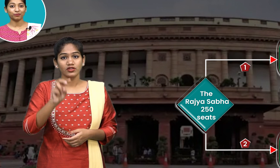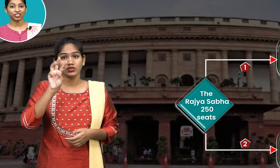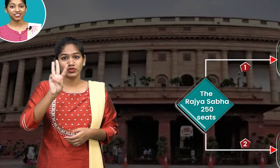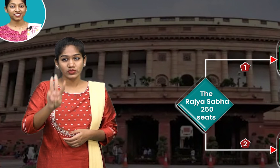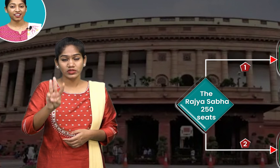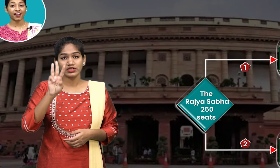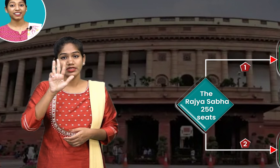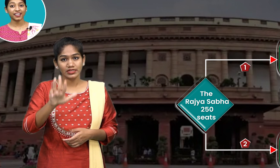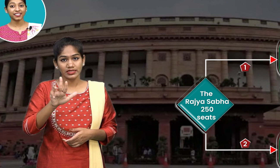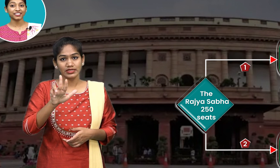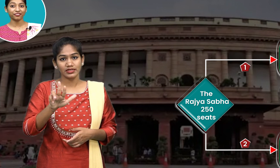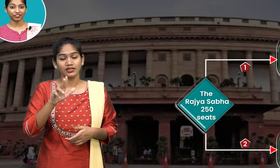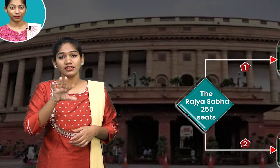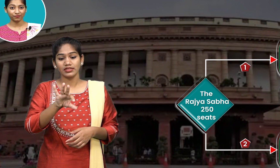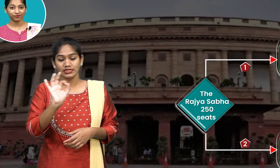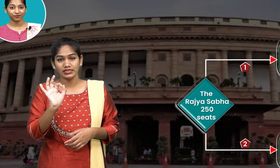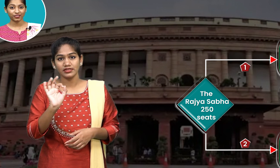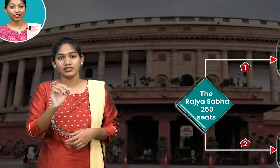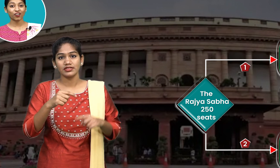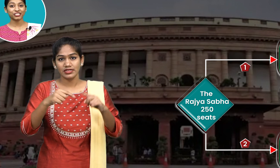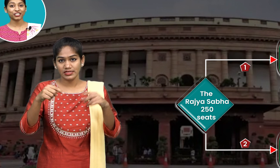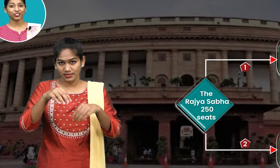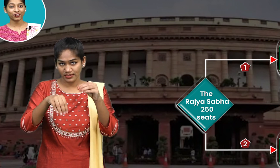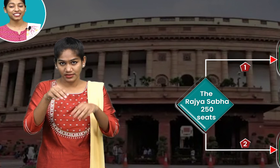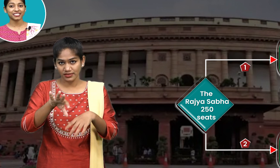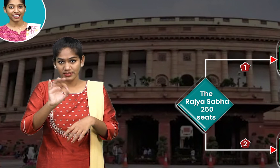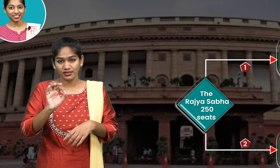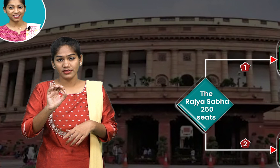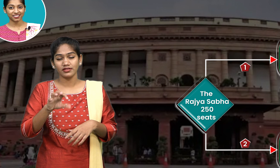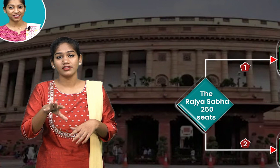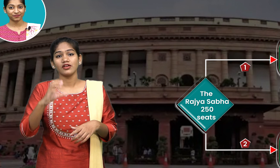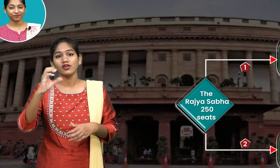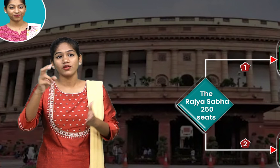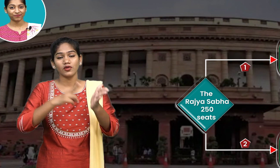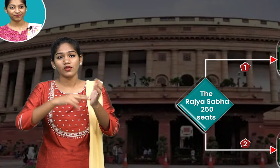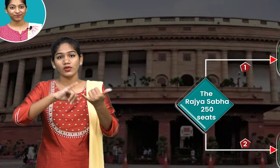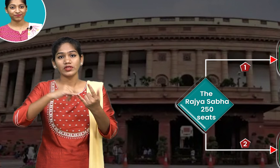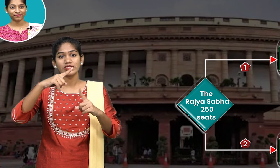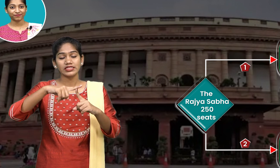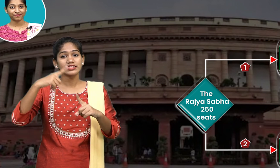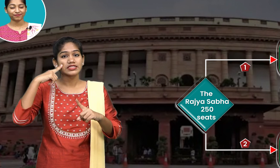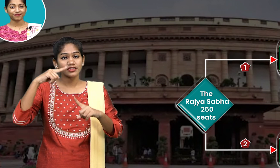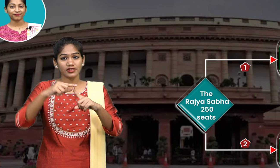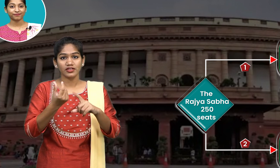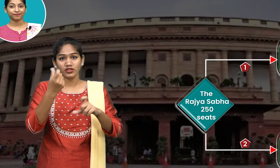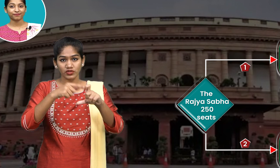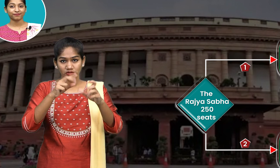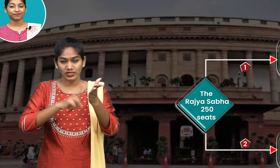238 members are elected from the constituent states